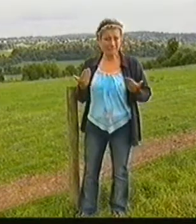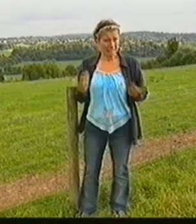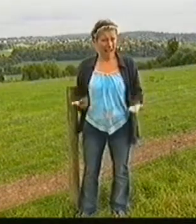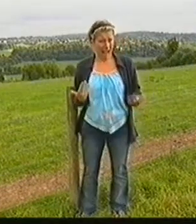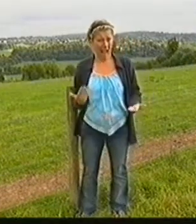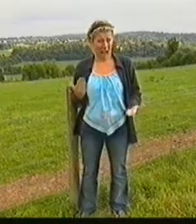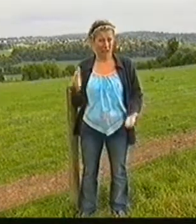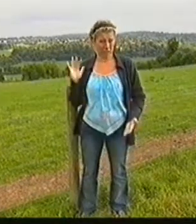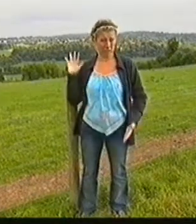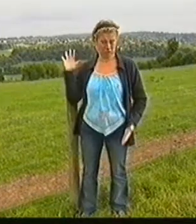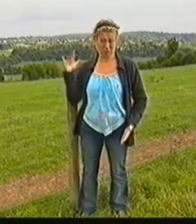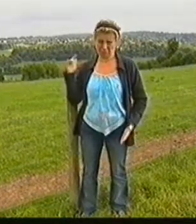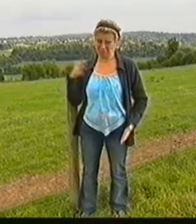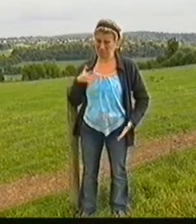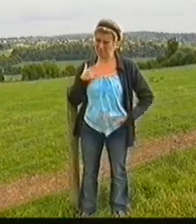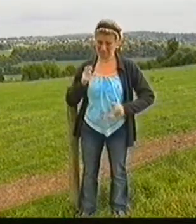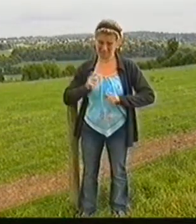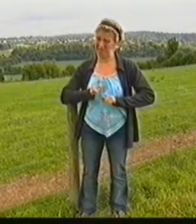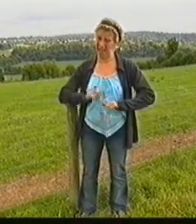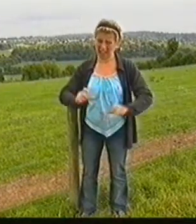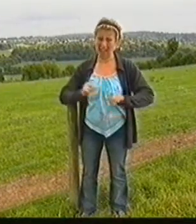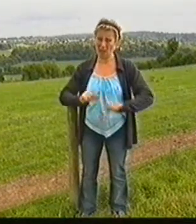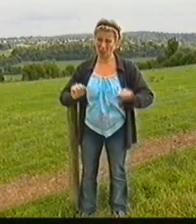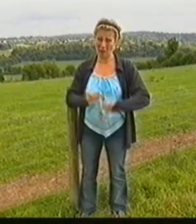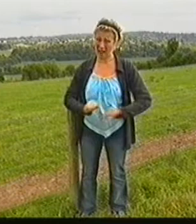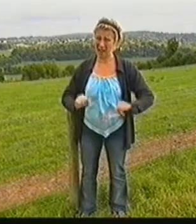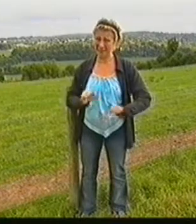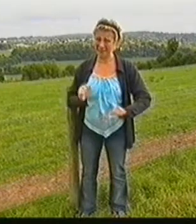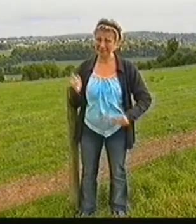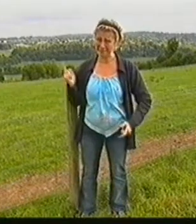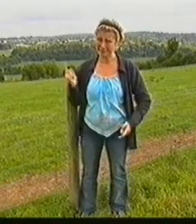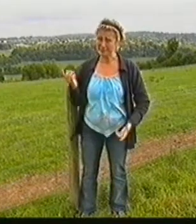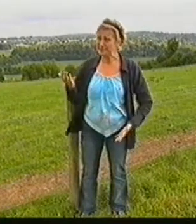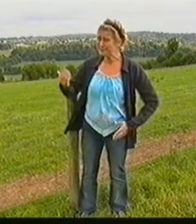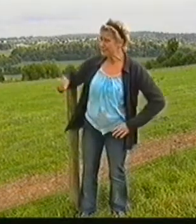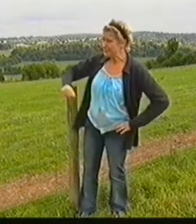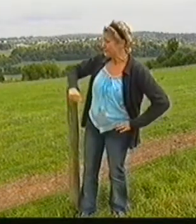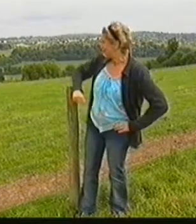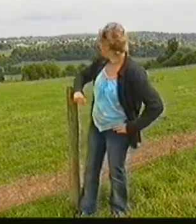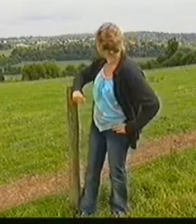out. And so far as I know, they are still waiting.